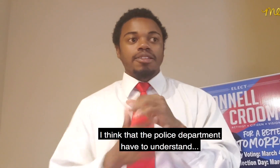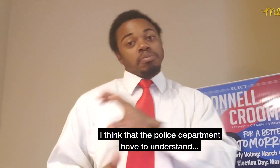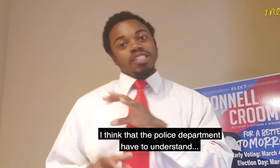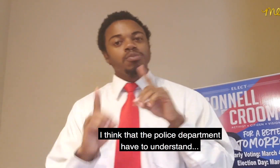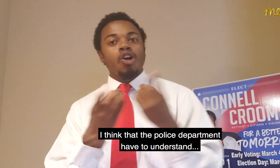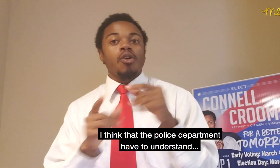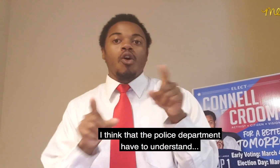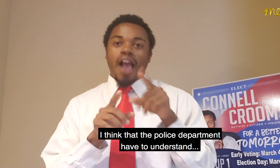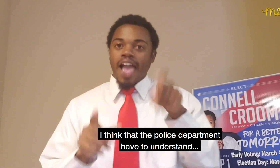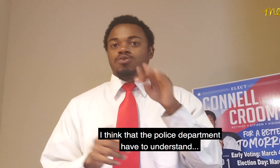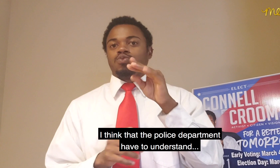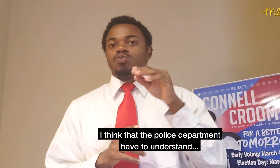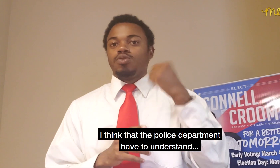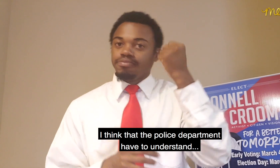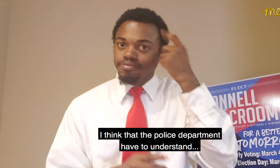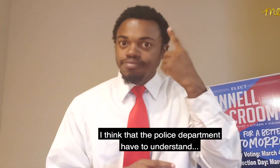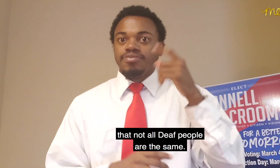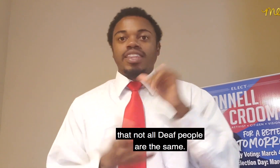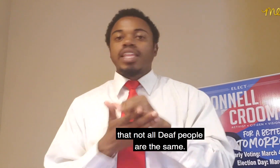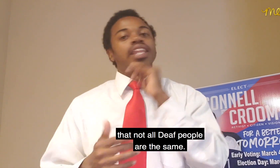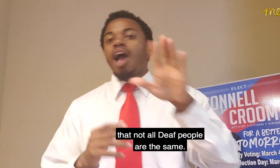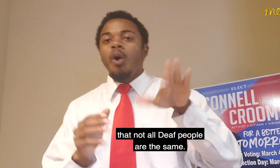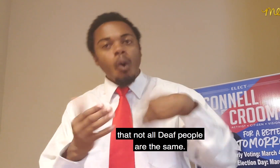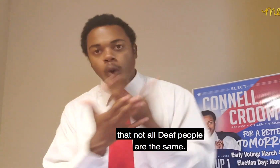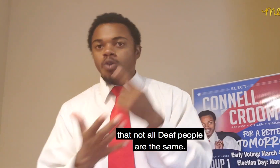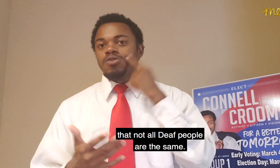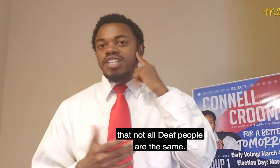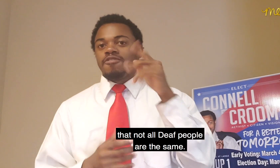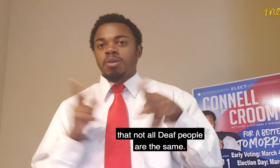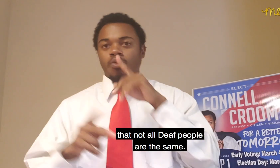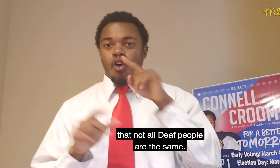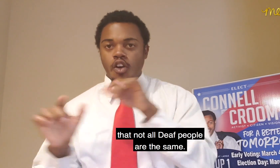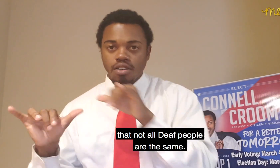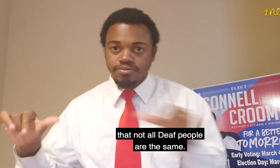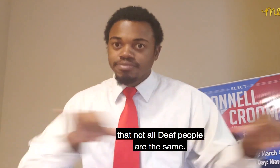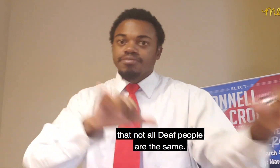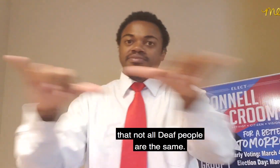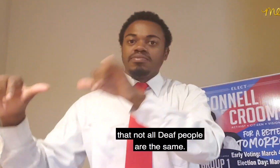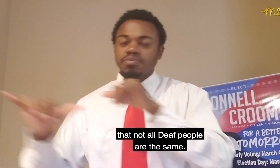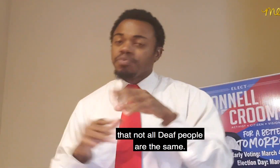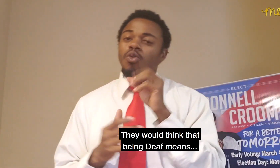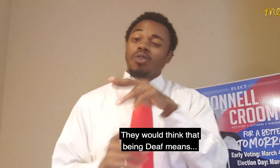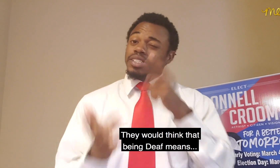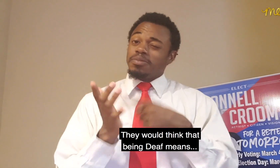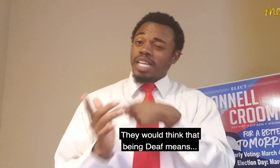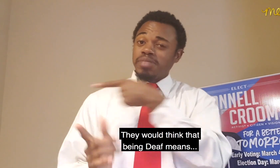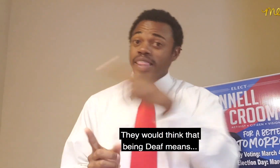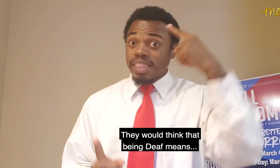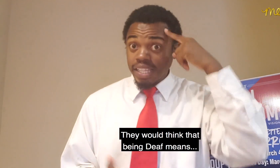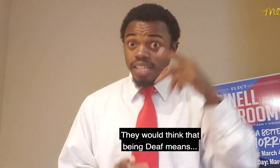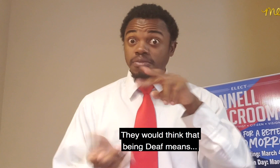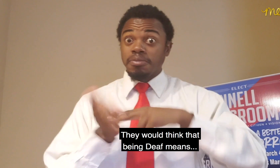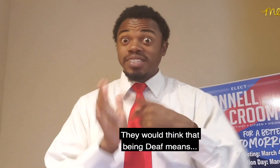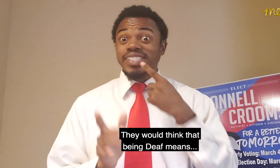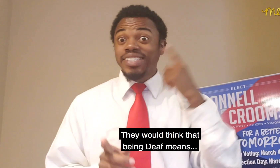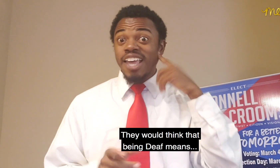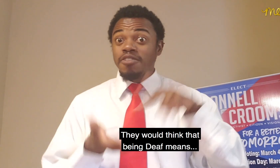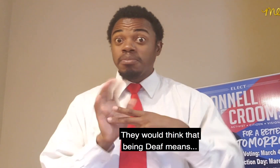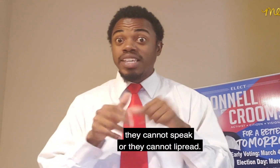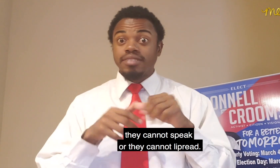I think the police department have to understand that not all deaf people are the same. They would think that being deaf